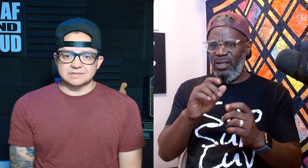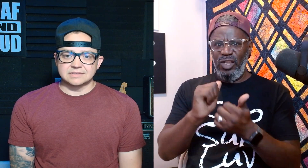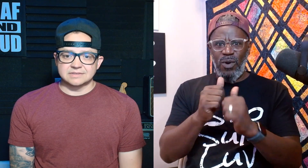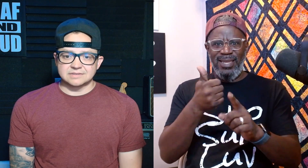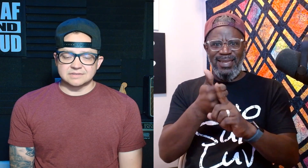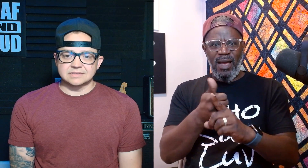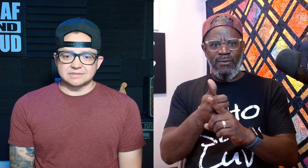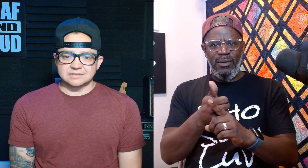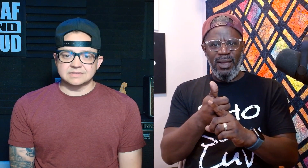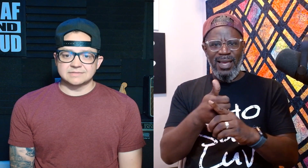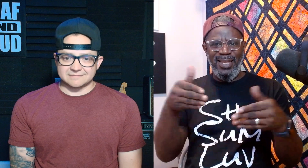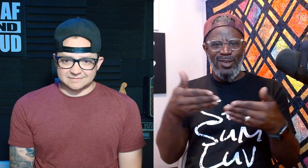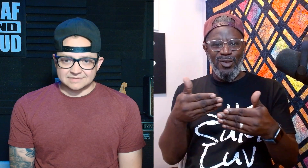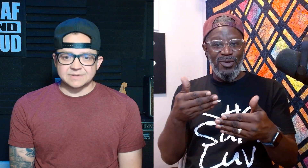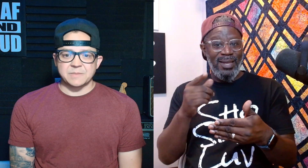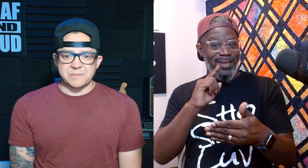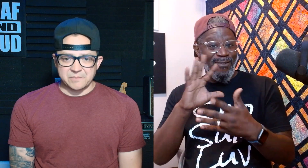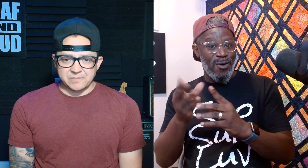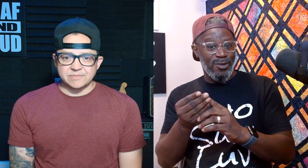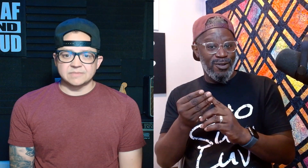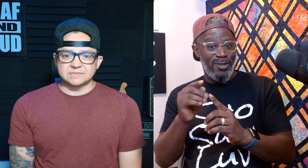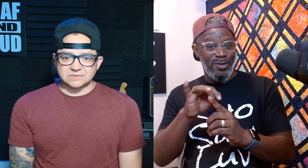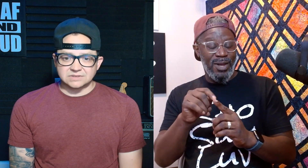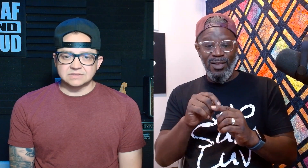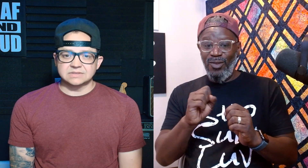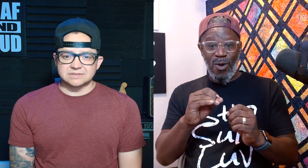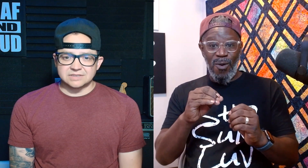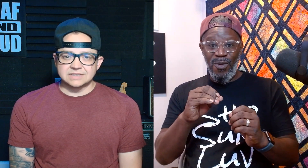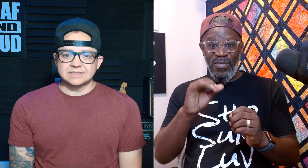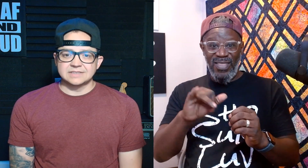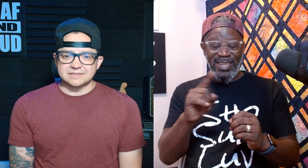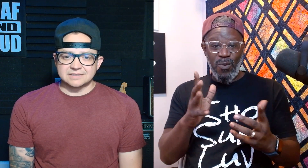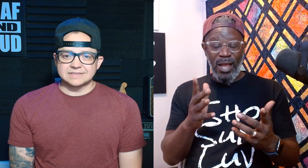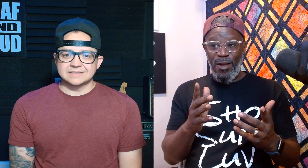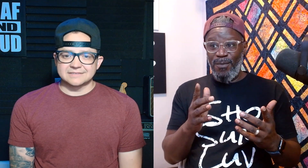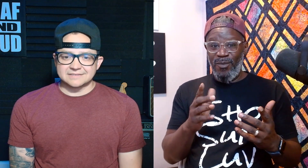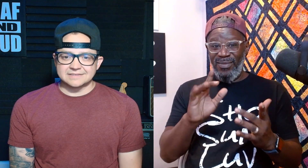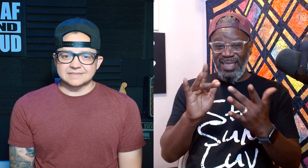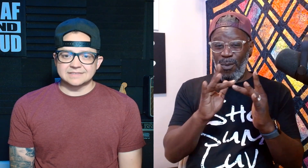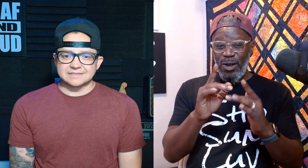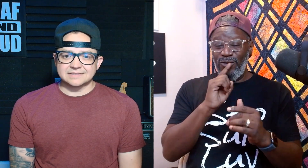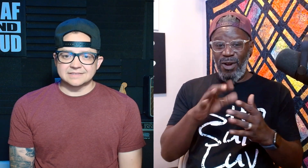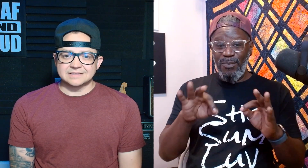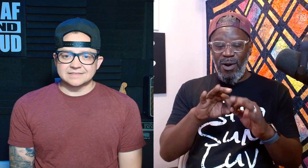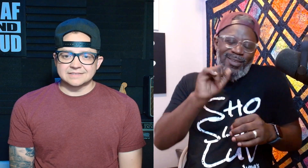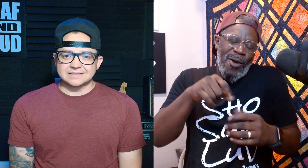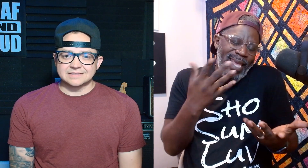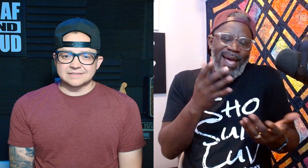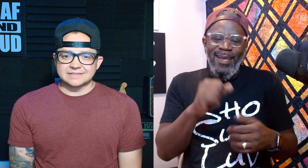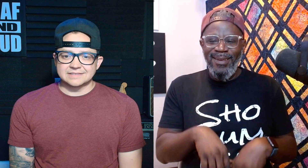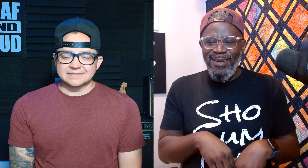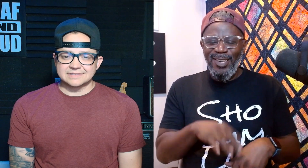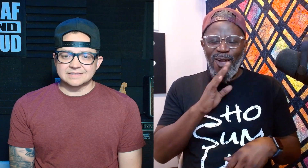understanding sports itself and introducing deaf culture to it. So that's where networking is really important.